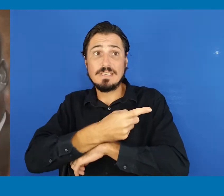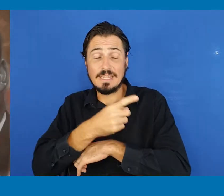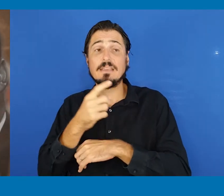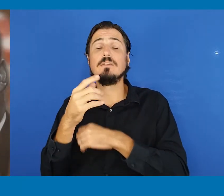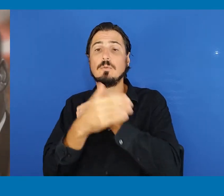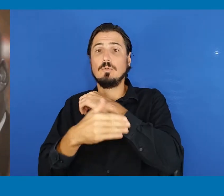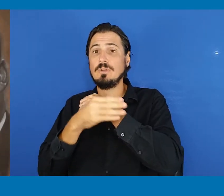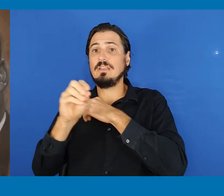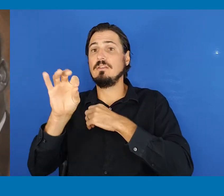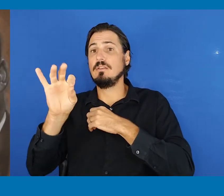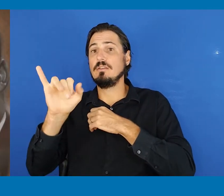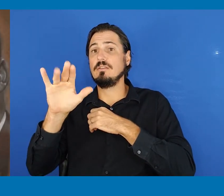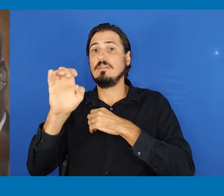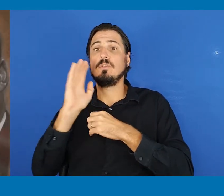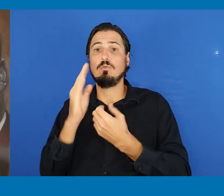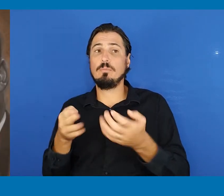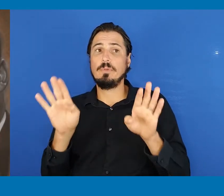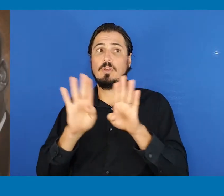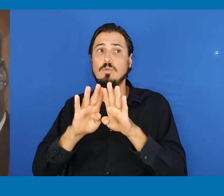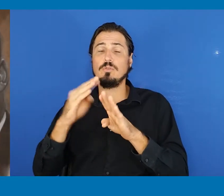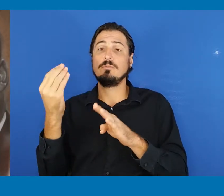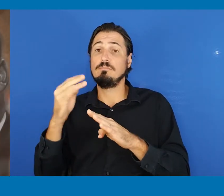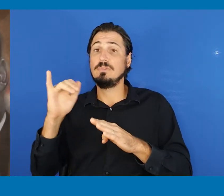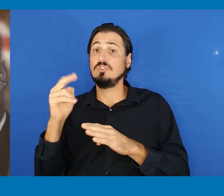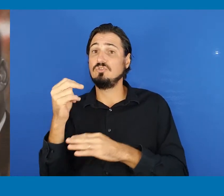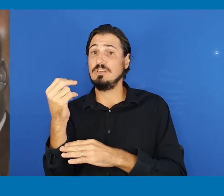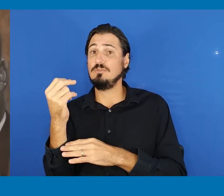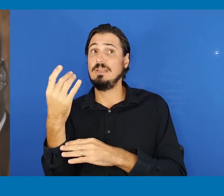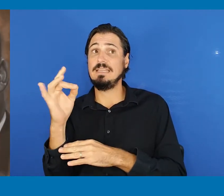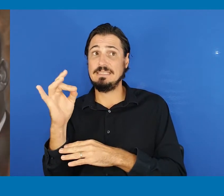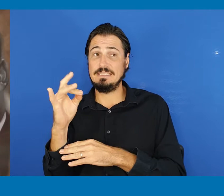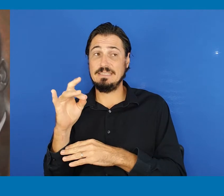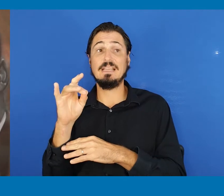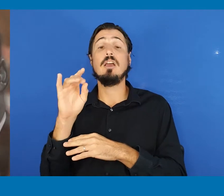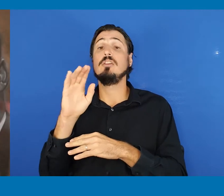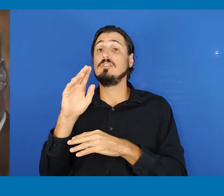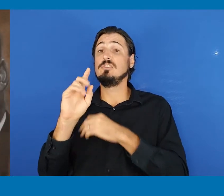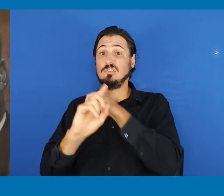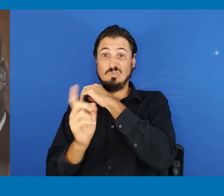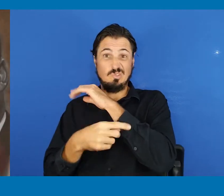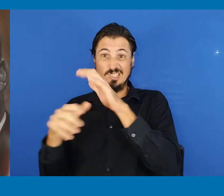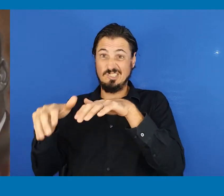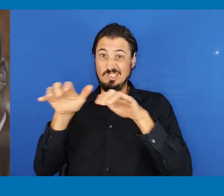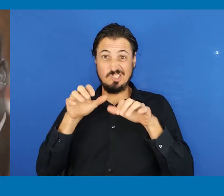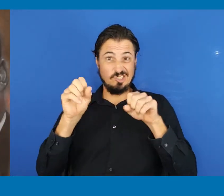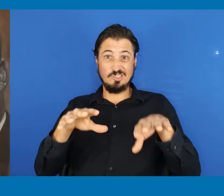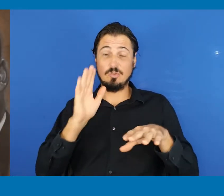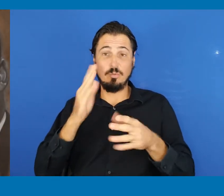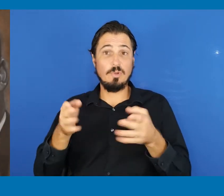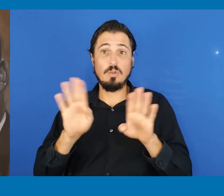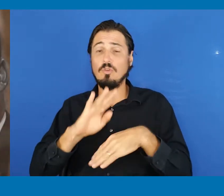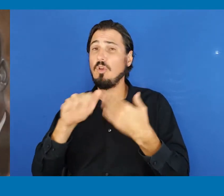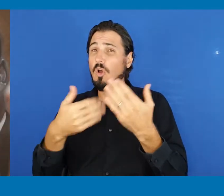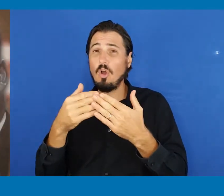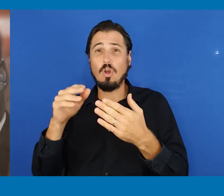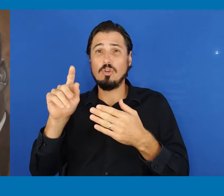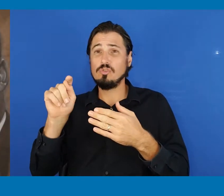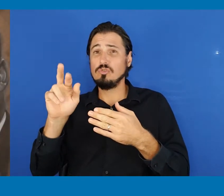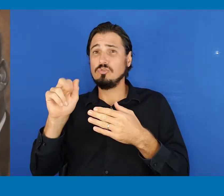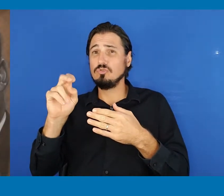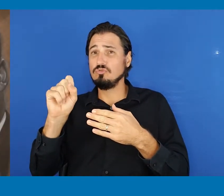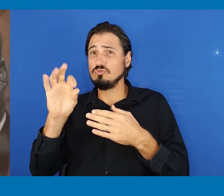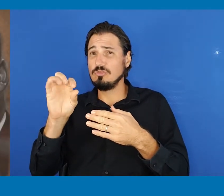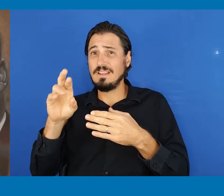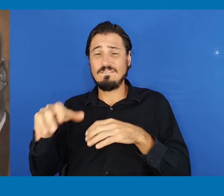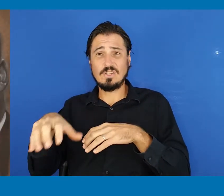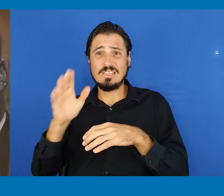Day, county offices will be closed on Monday, January 18th. The Kikaha landfill, all refuse transfer